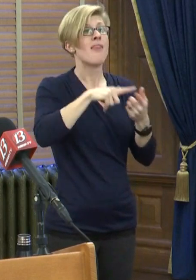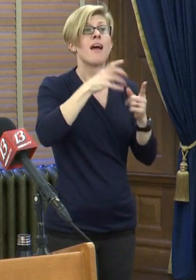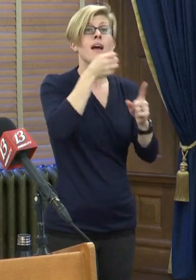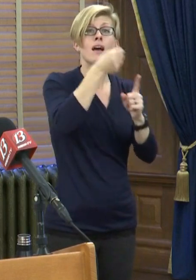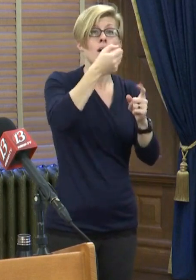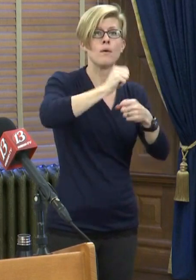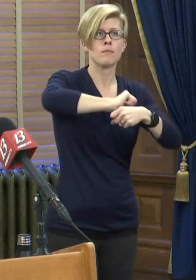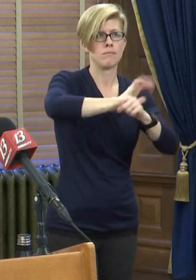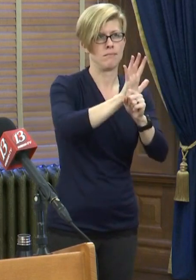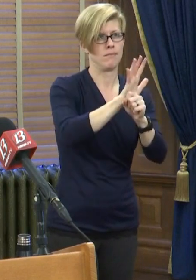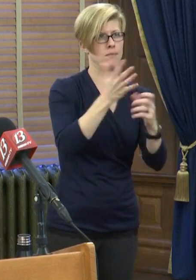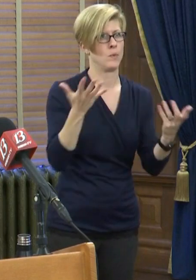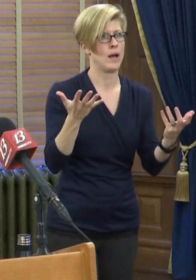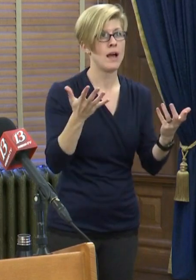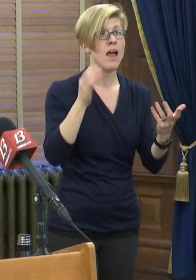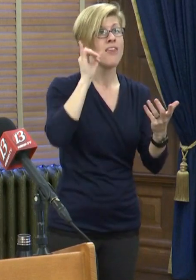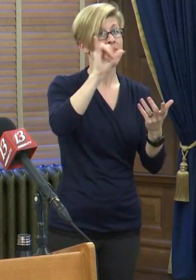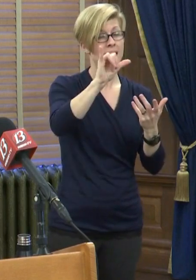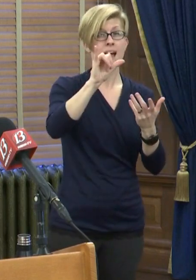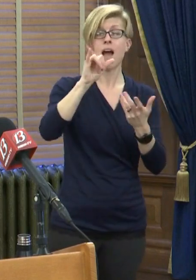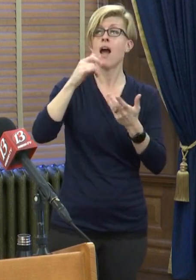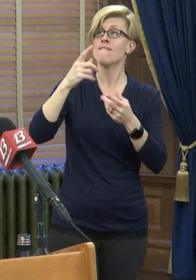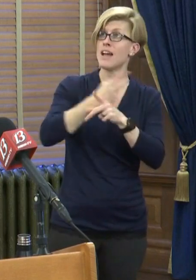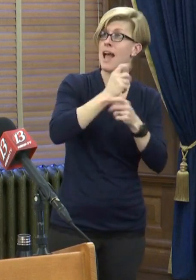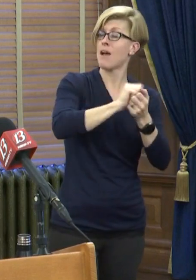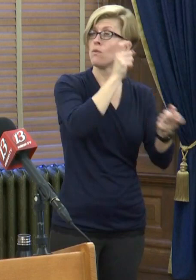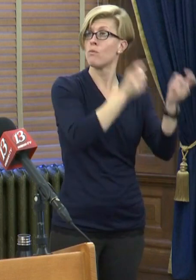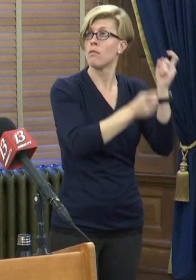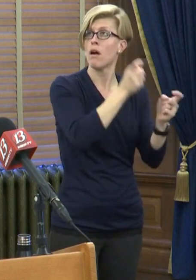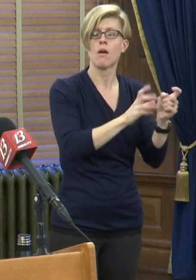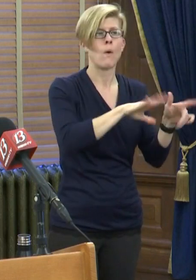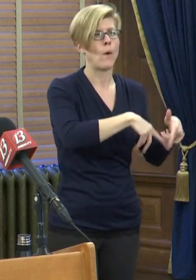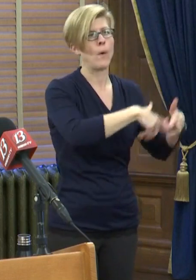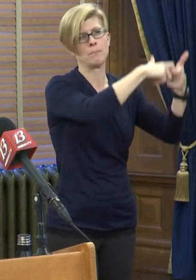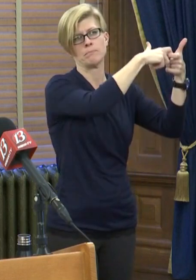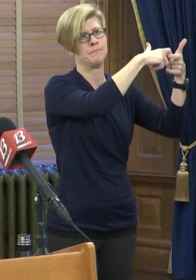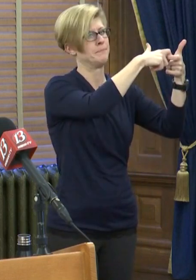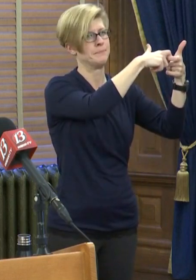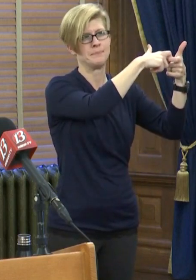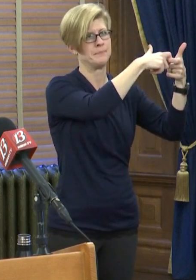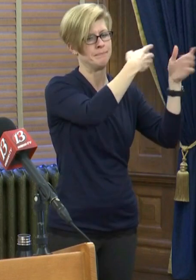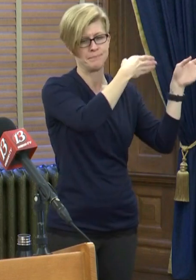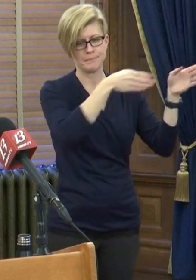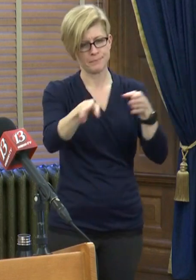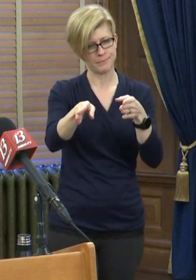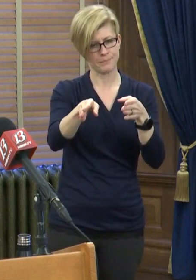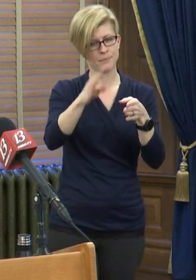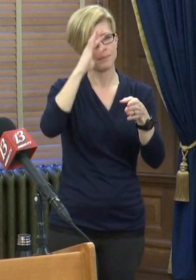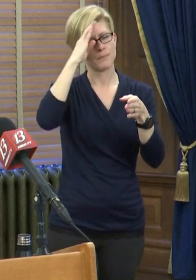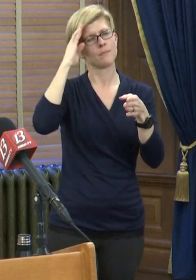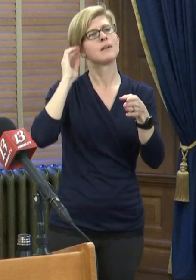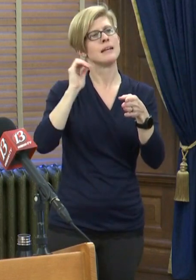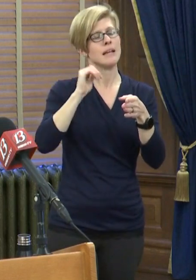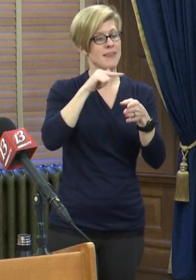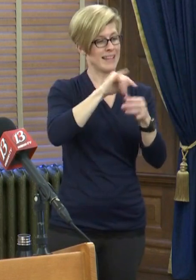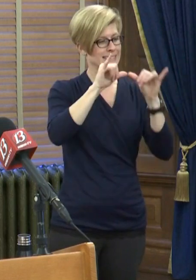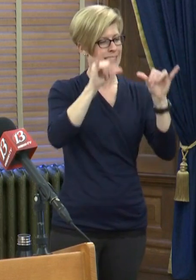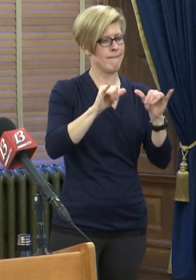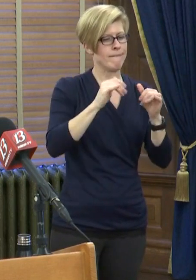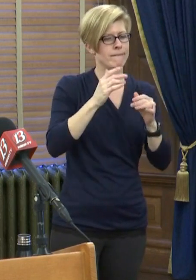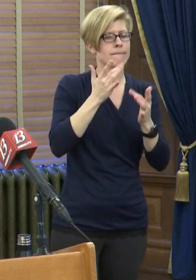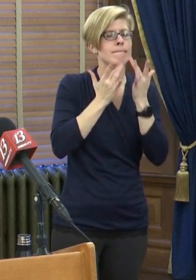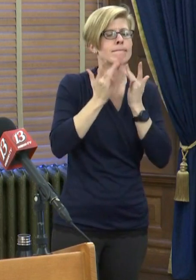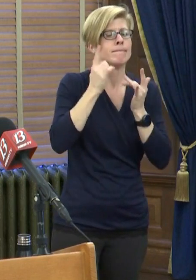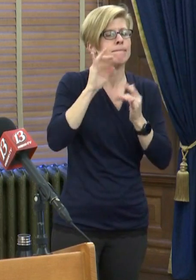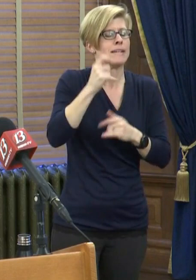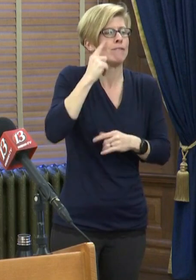struck, modernization was put on hold and we pivoted to focus our resources to stabilizing the current system.